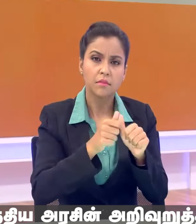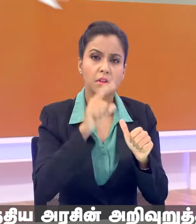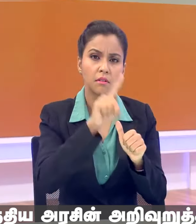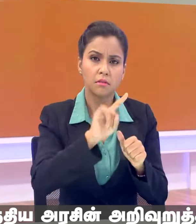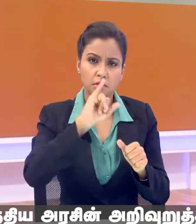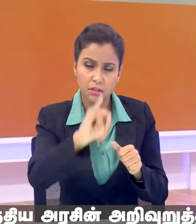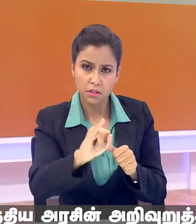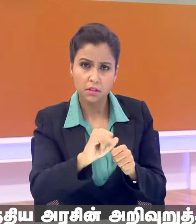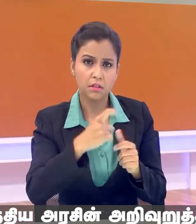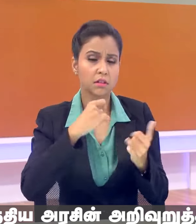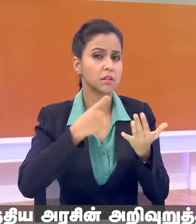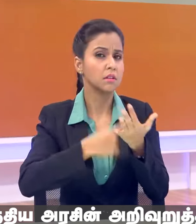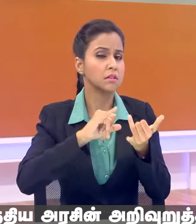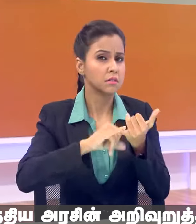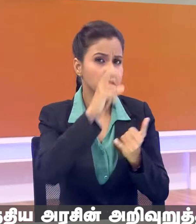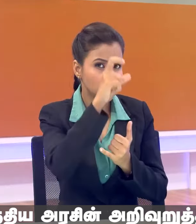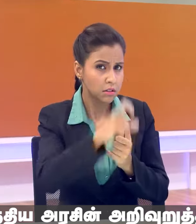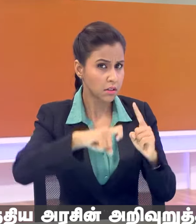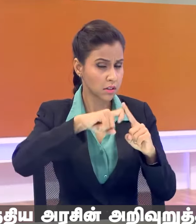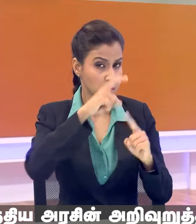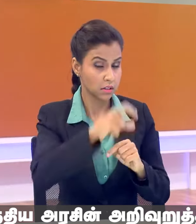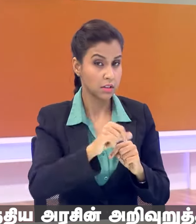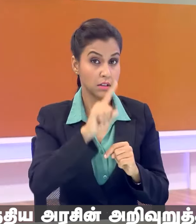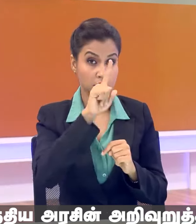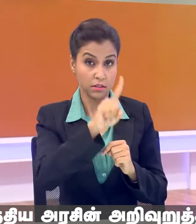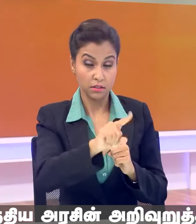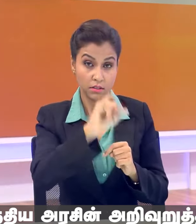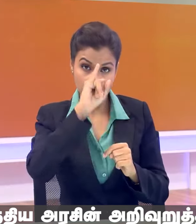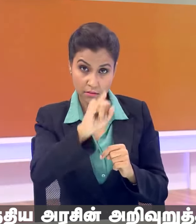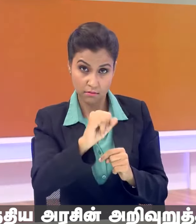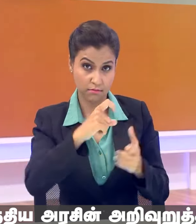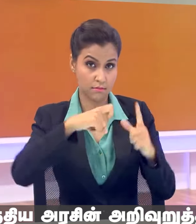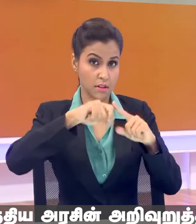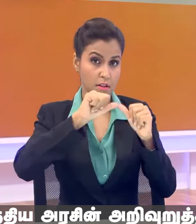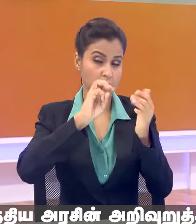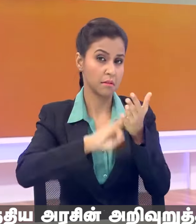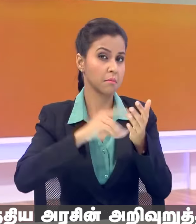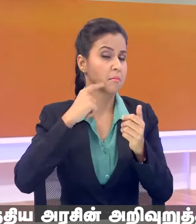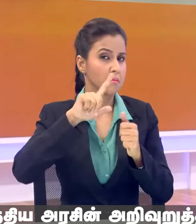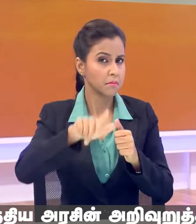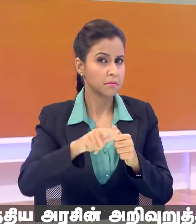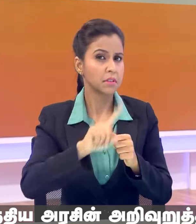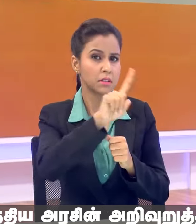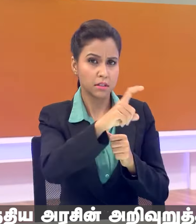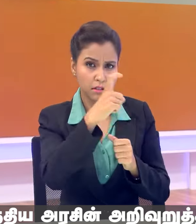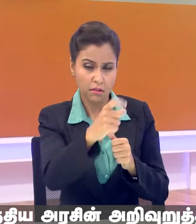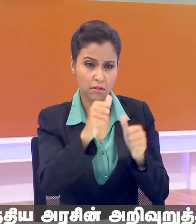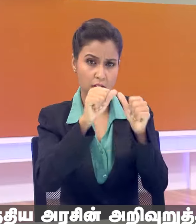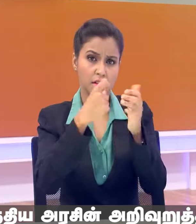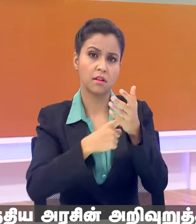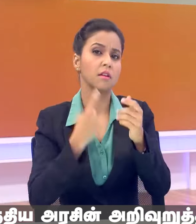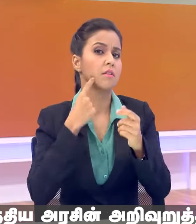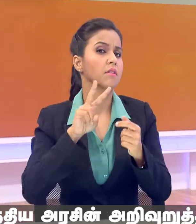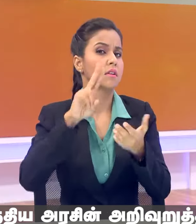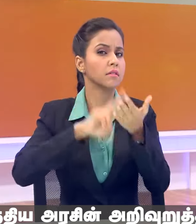Devarayalu, 16. Shri Dileshwar Kamayit, 17. Shri Arvind Sawant,